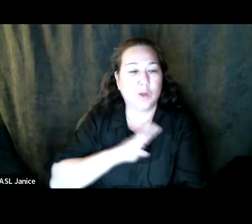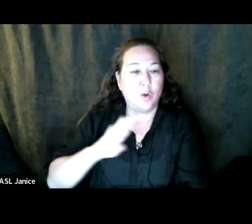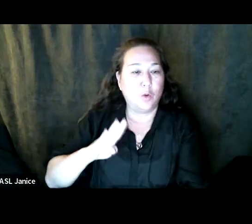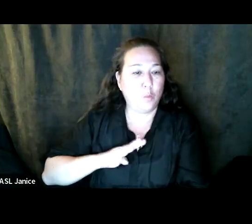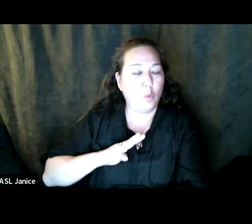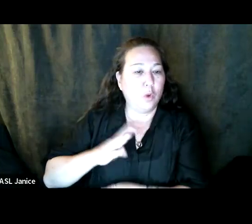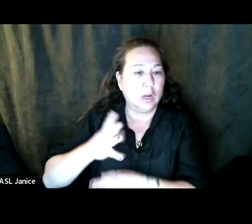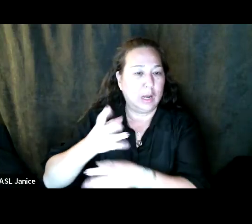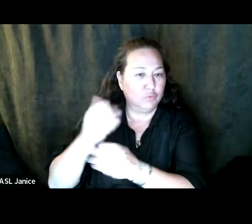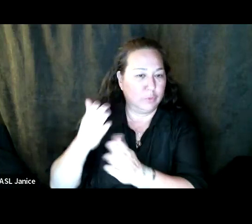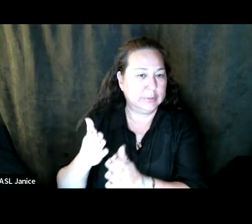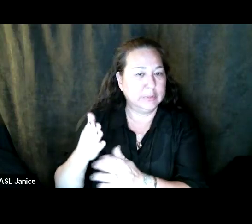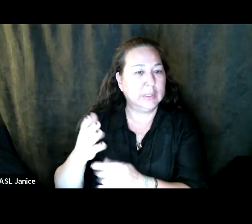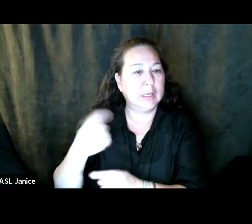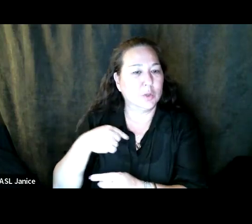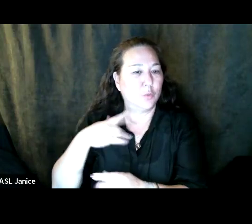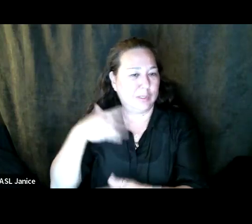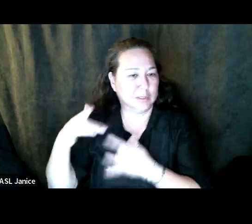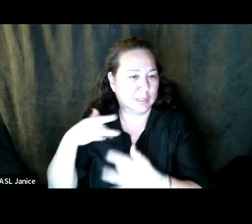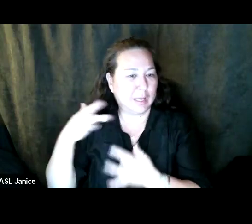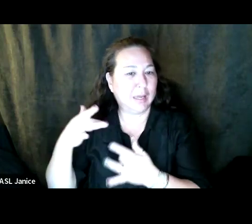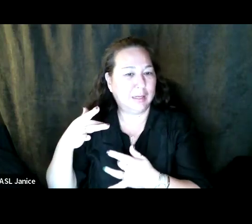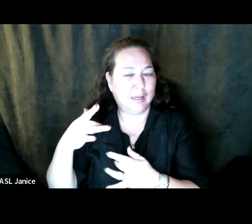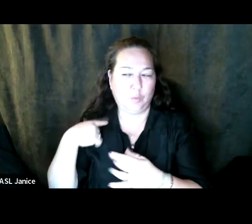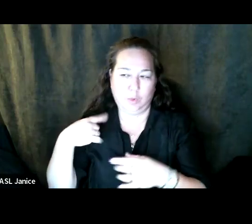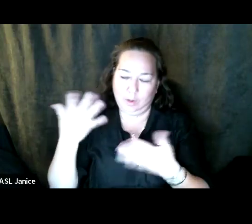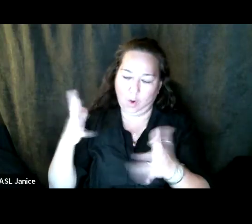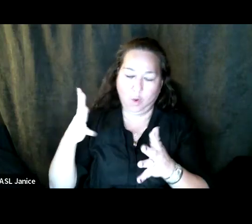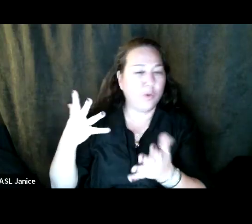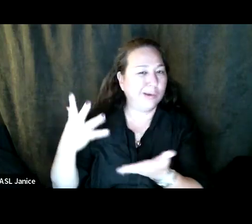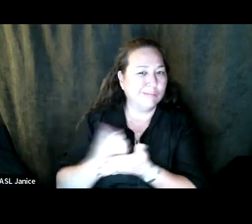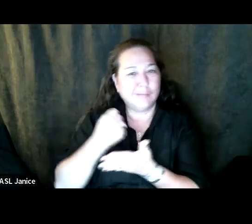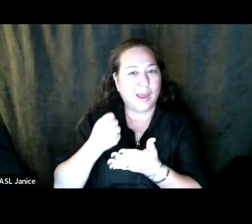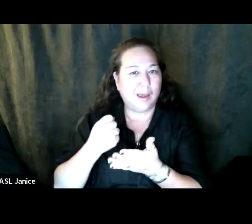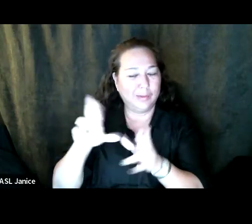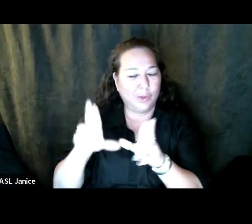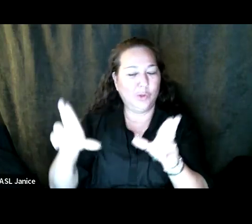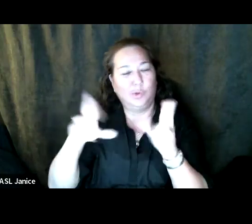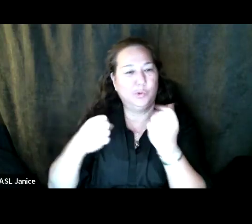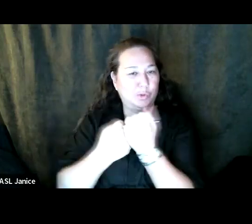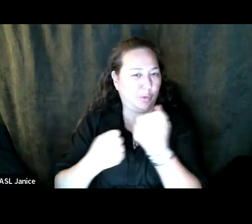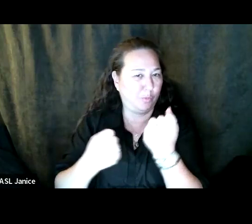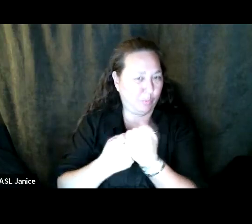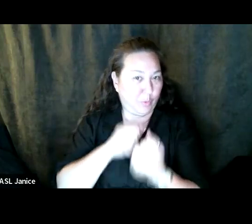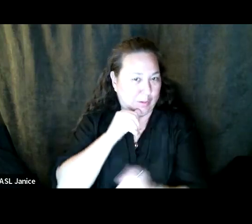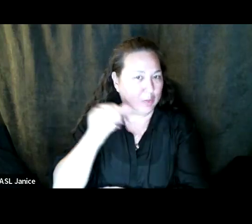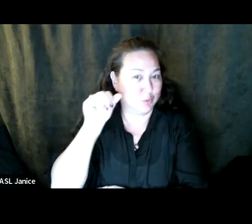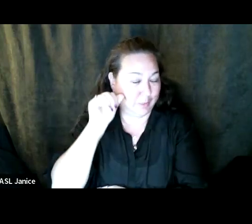commitment and support from the Boston Teachers Union. We got that yesterday, so we're really excited.